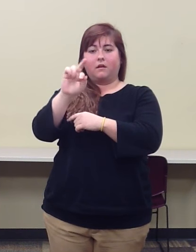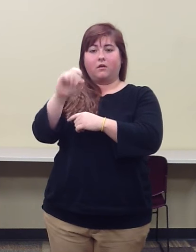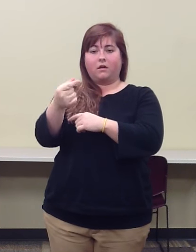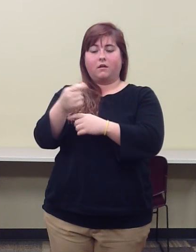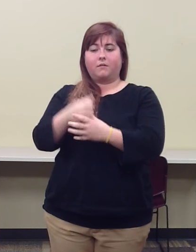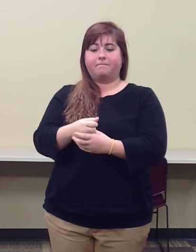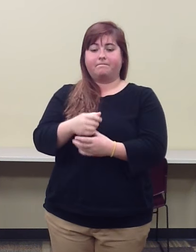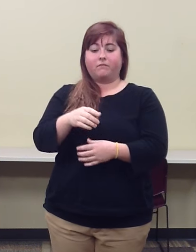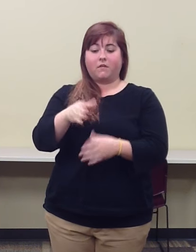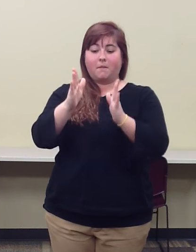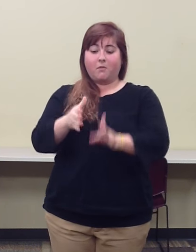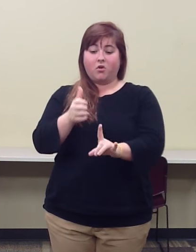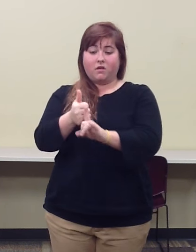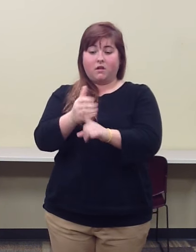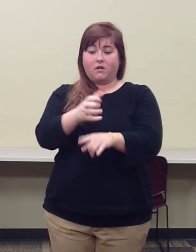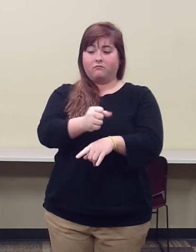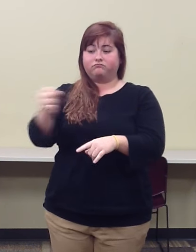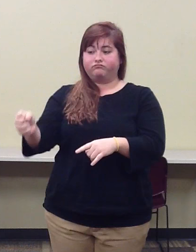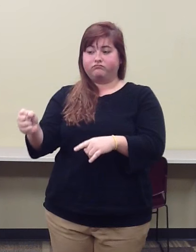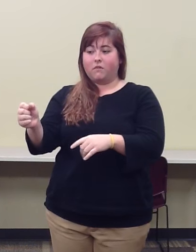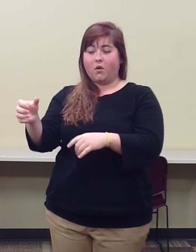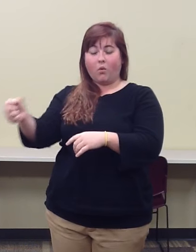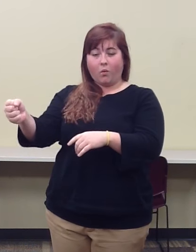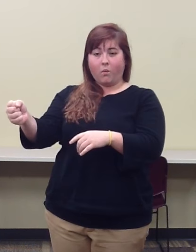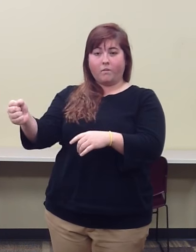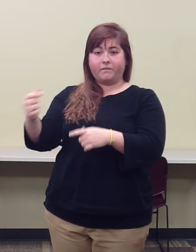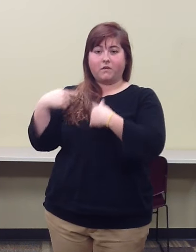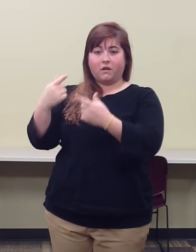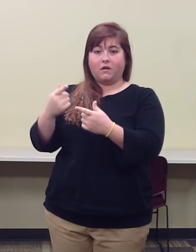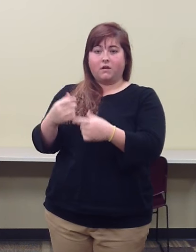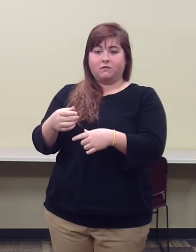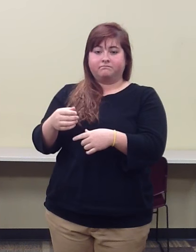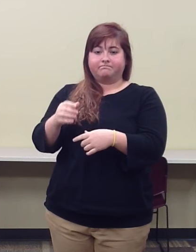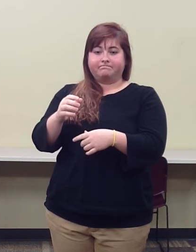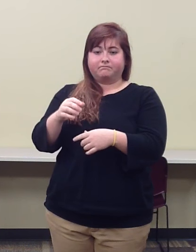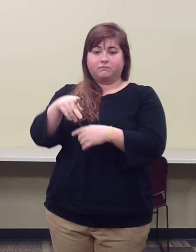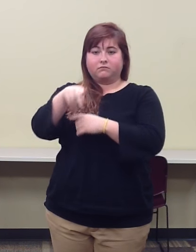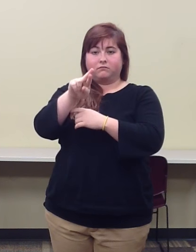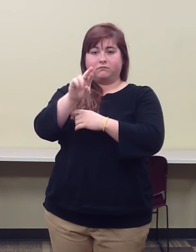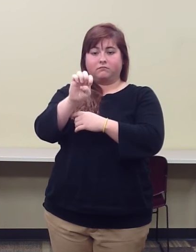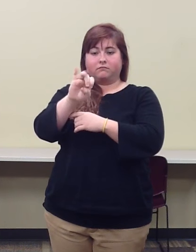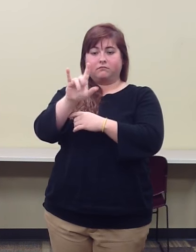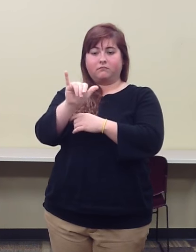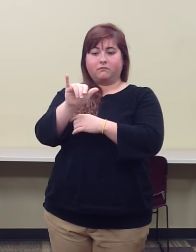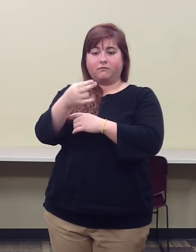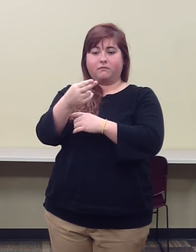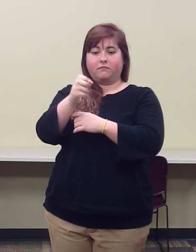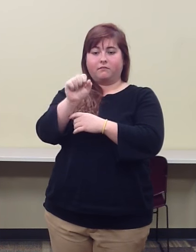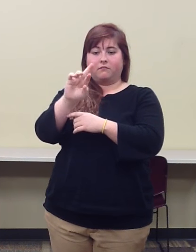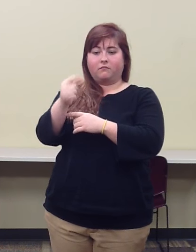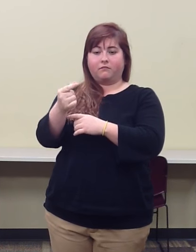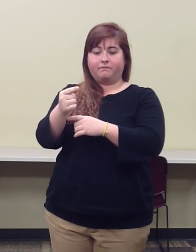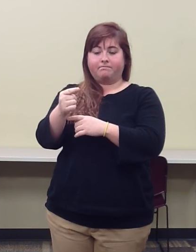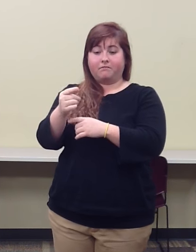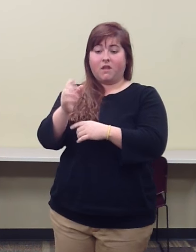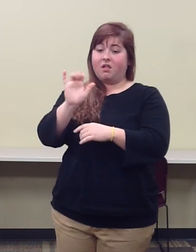what is called, again, the preliminary hearing. It's at that time the prosecutor will present evidence before the